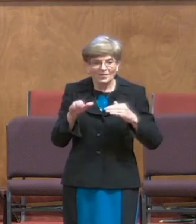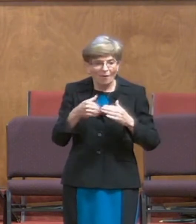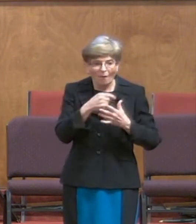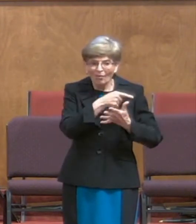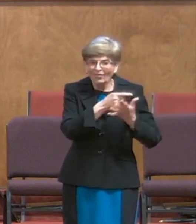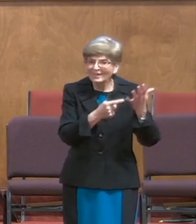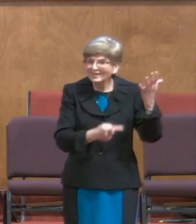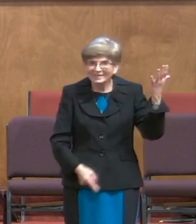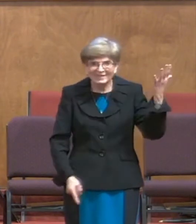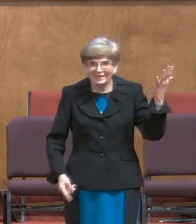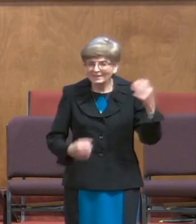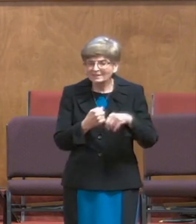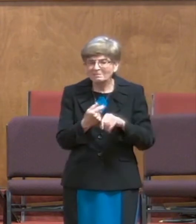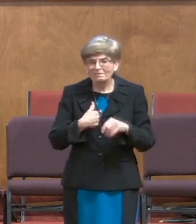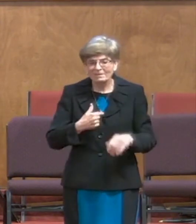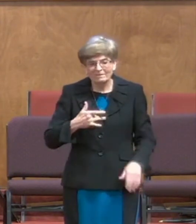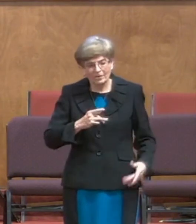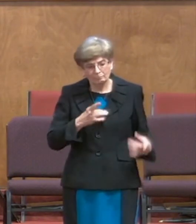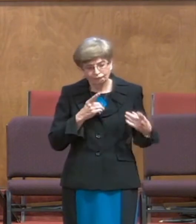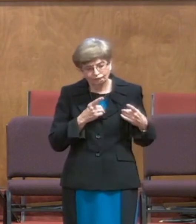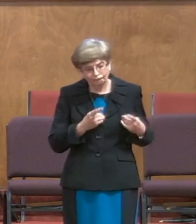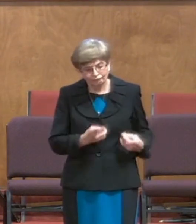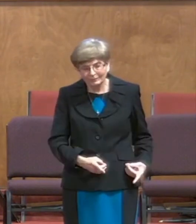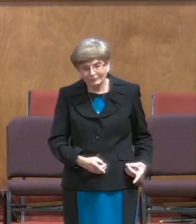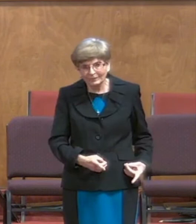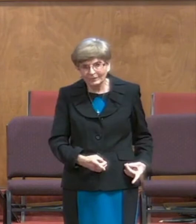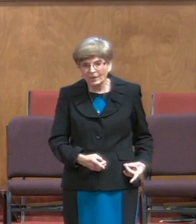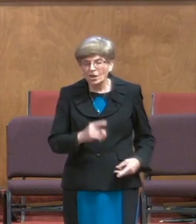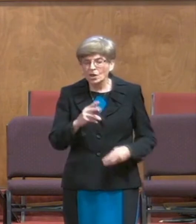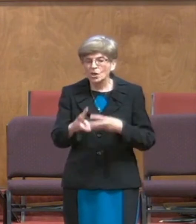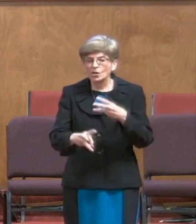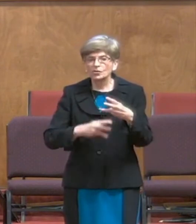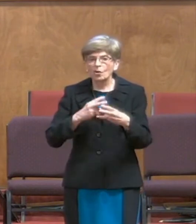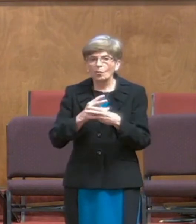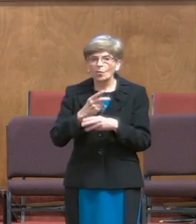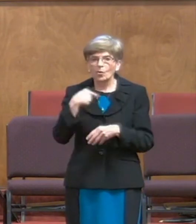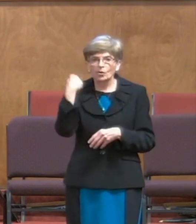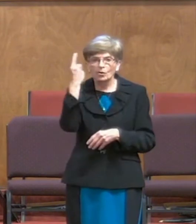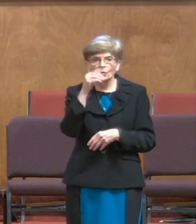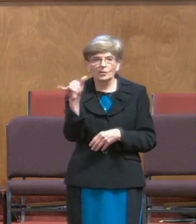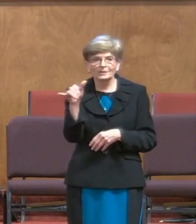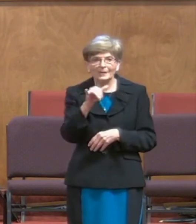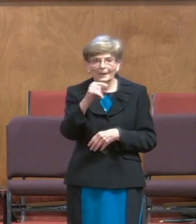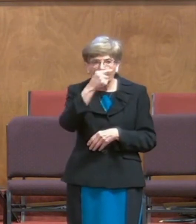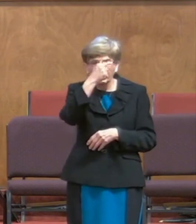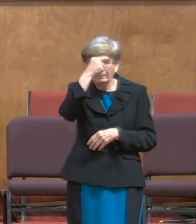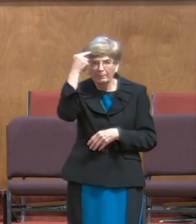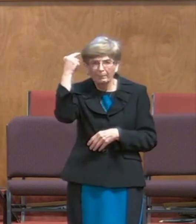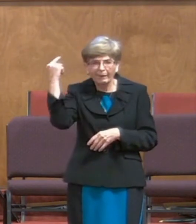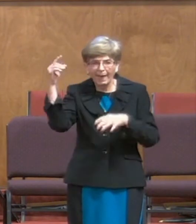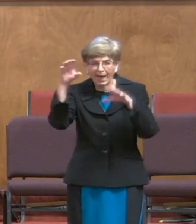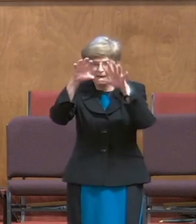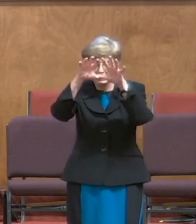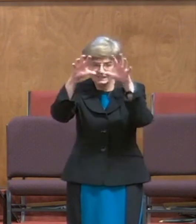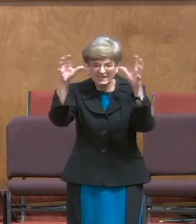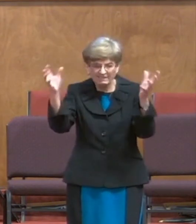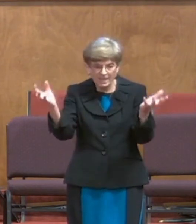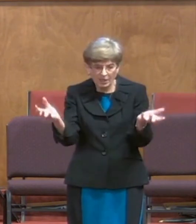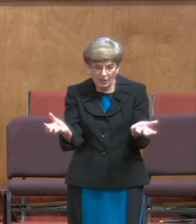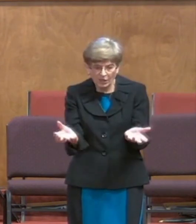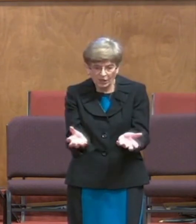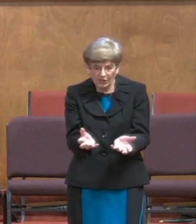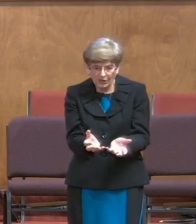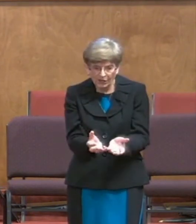over earthlings. And the world looks more and more like some ominous black sphere with a very short fuse, a